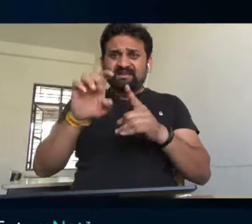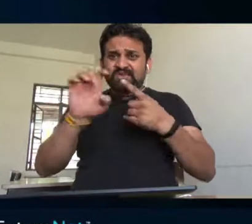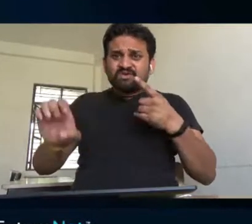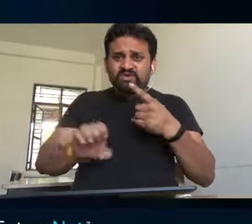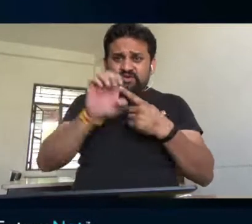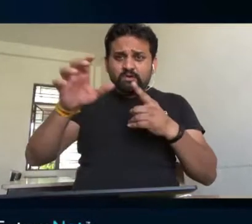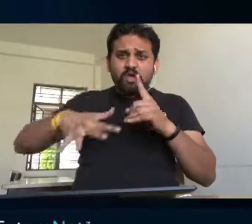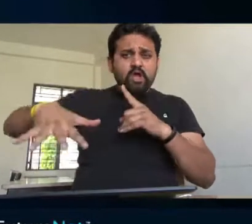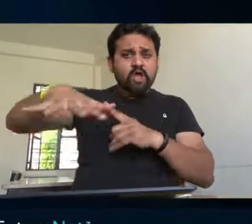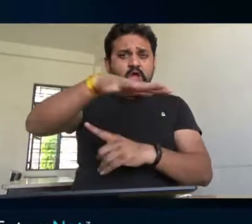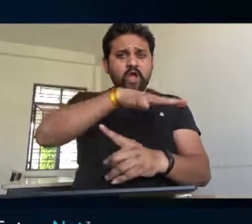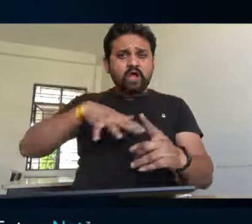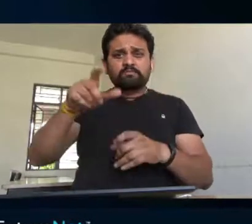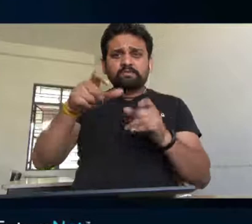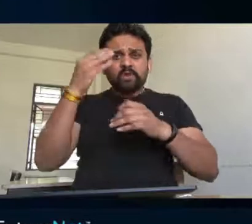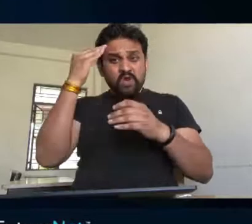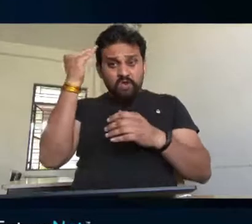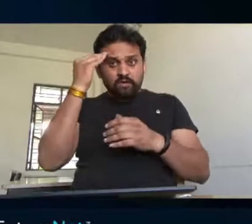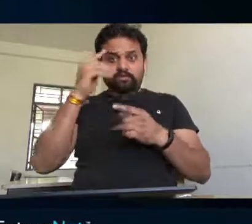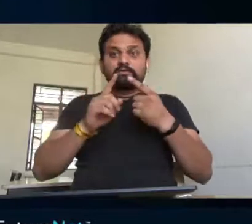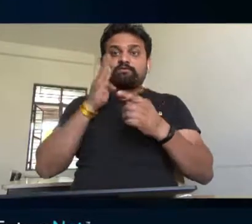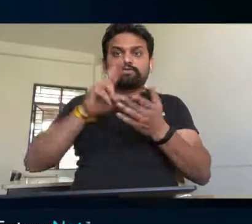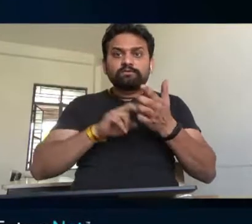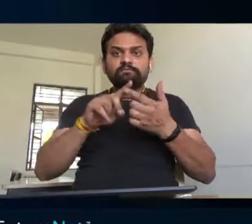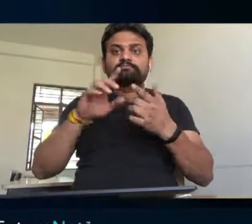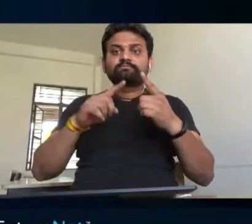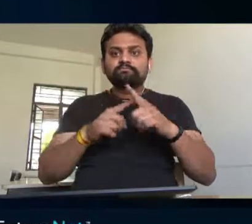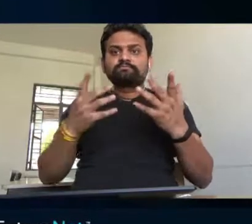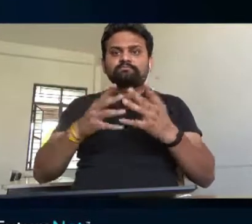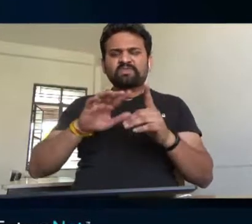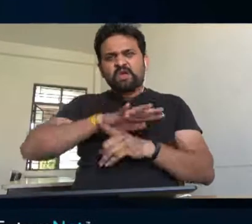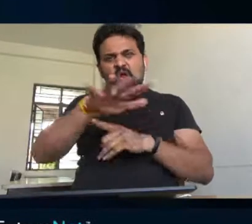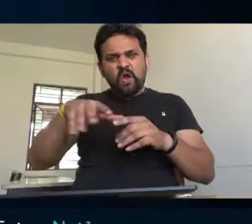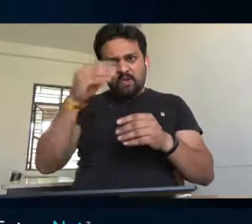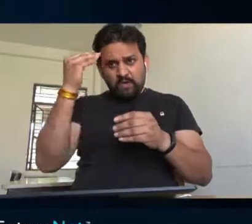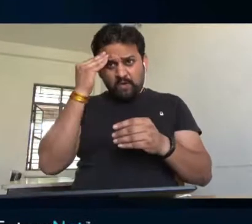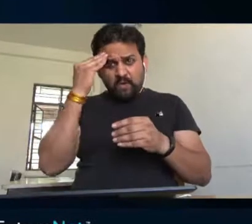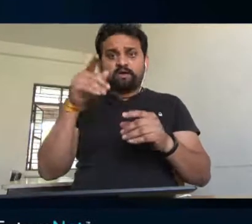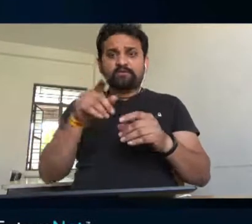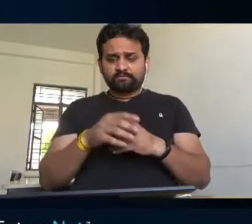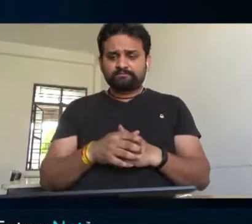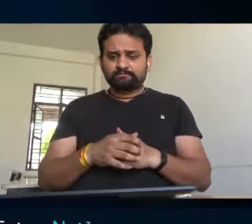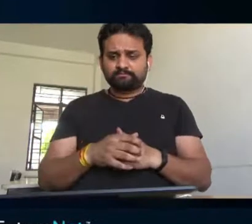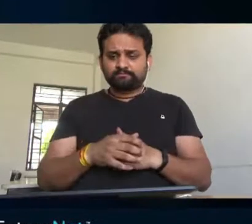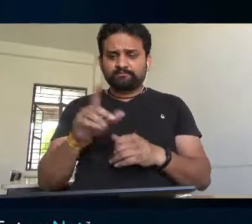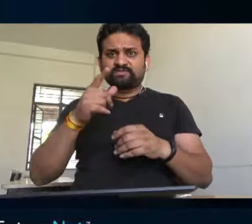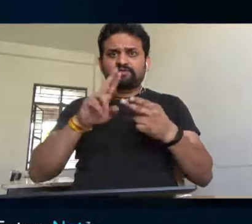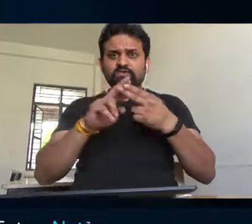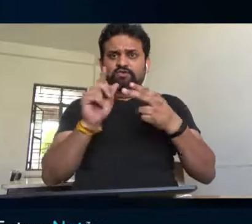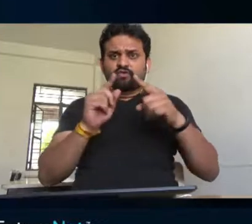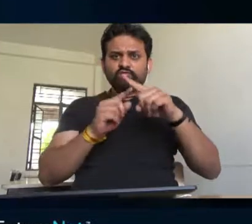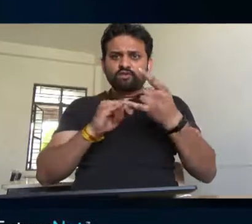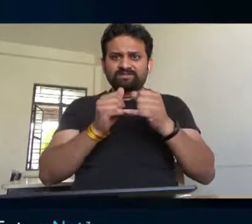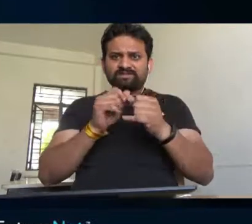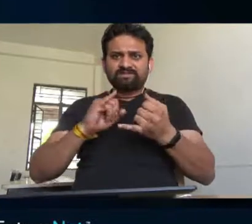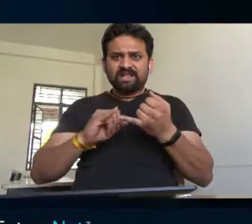now this Maribor, the name is FutureNet Maribor, and now a lot of this, not just in Slovenia but